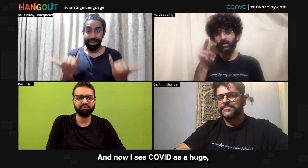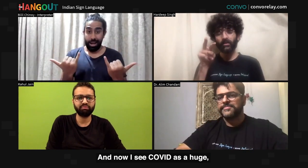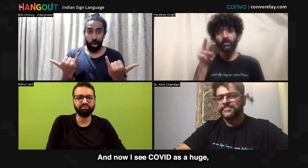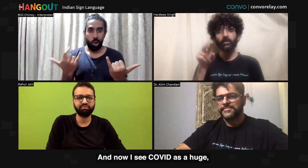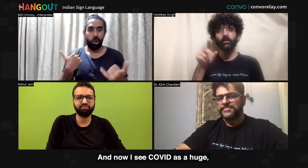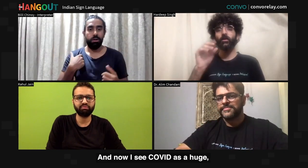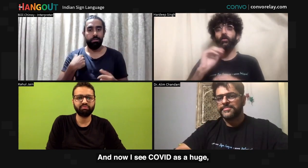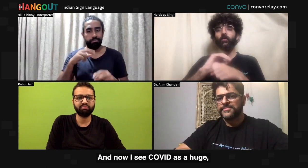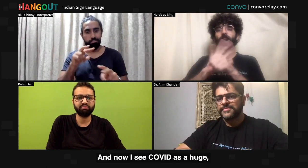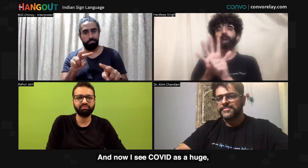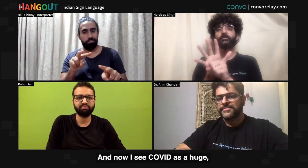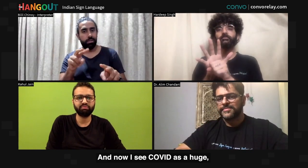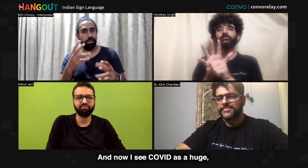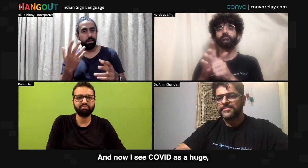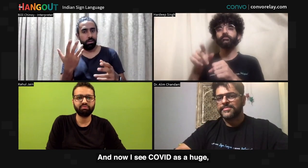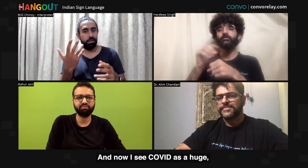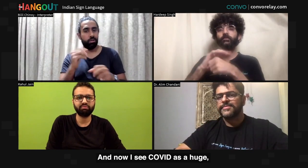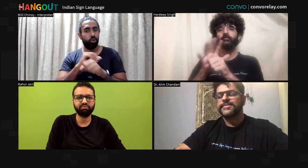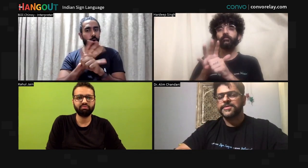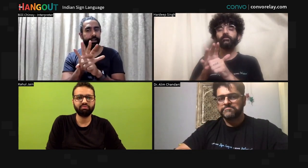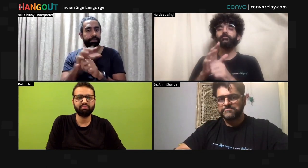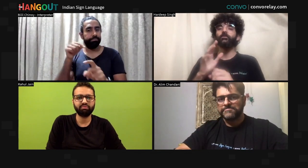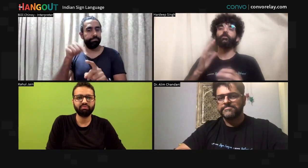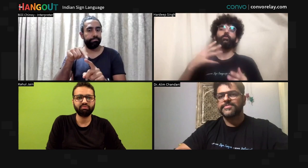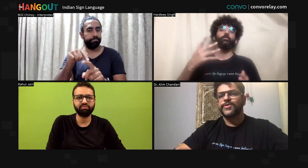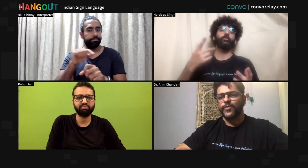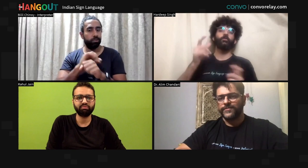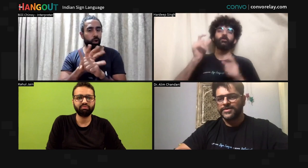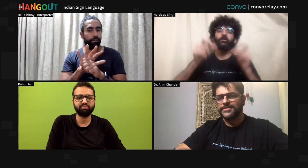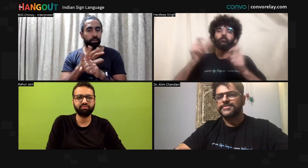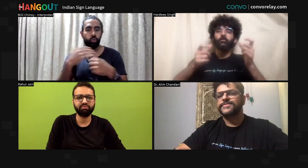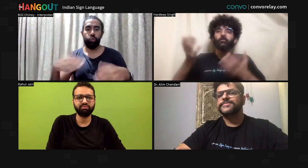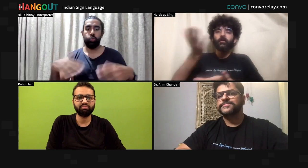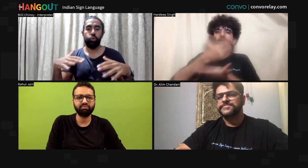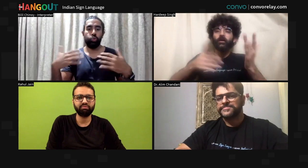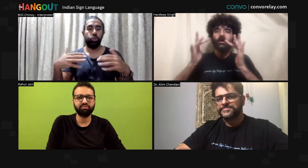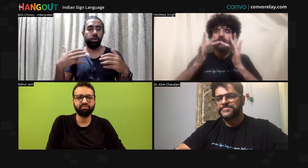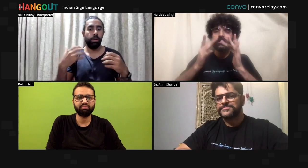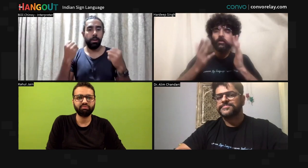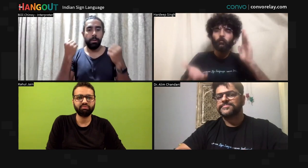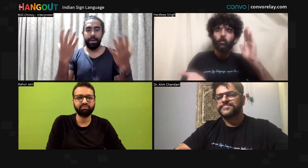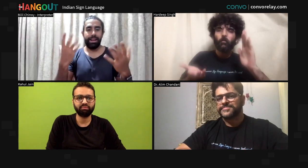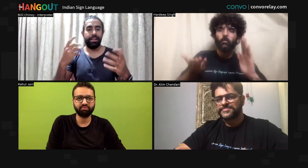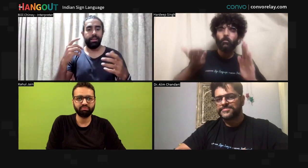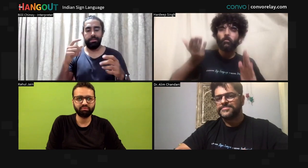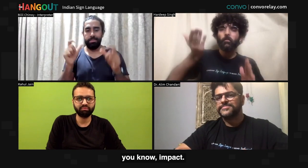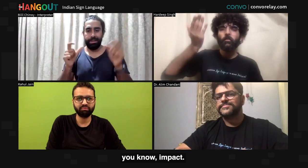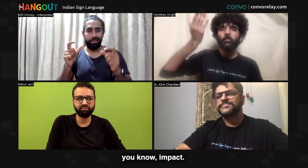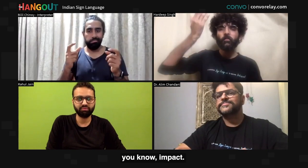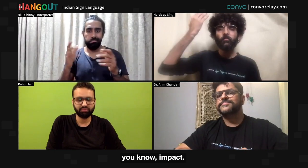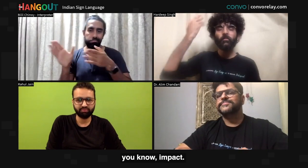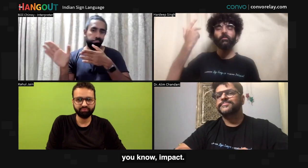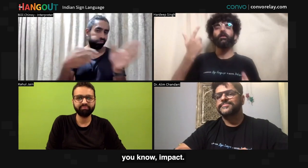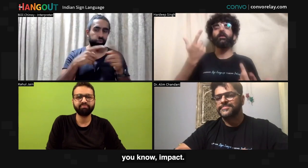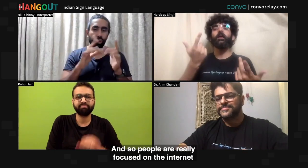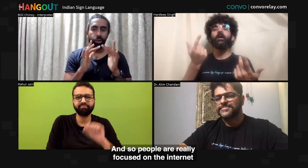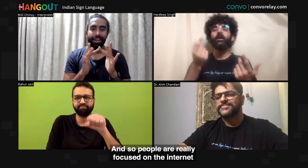I see COVID as a huge, you know, impact. And so,